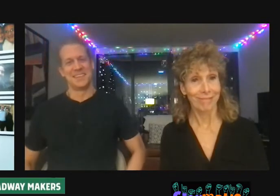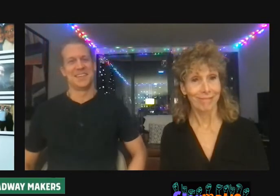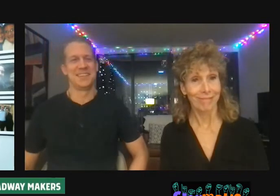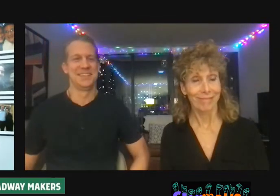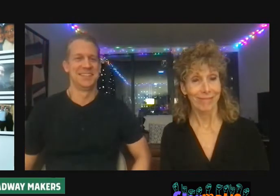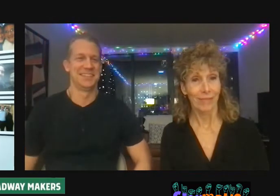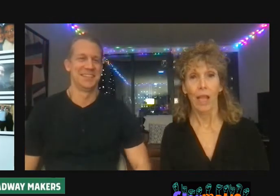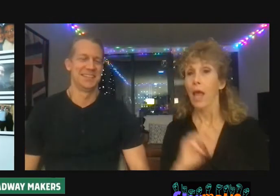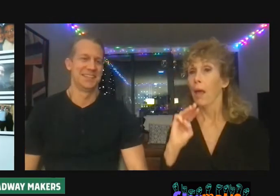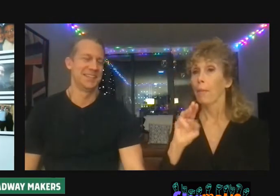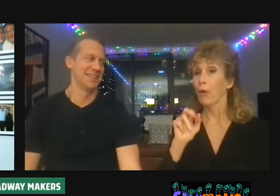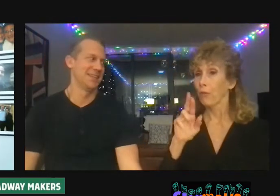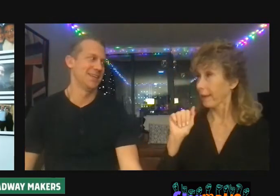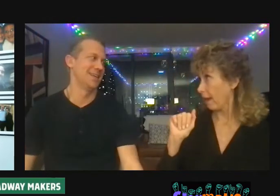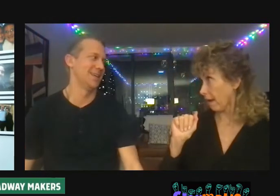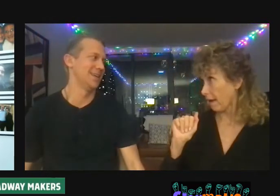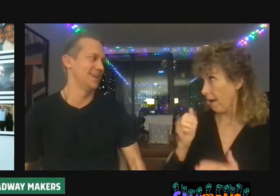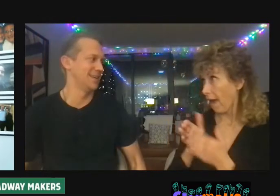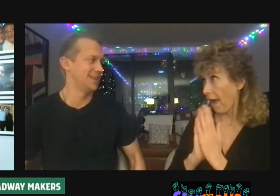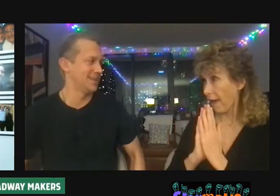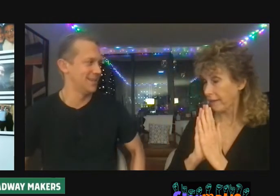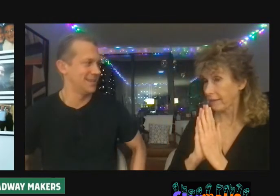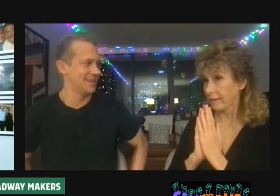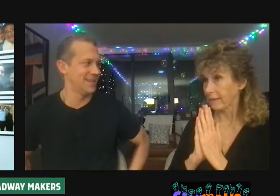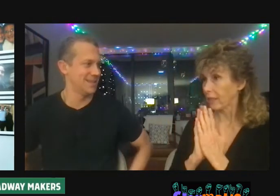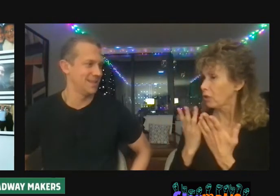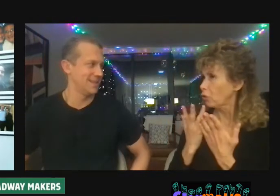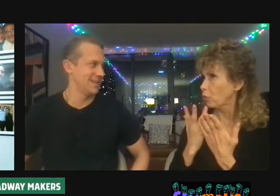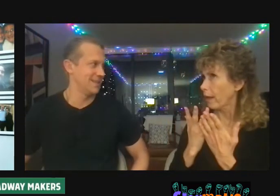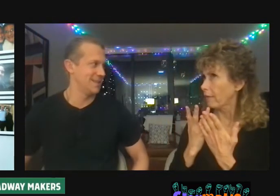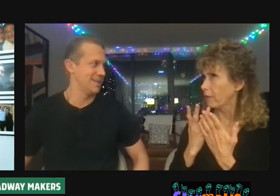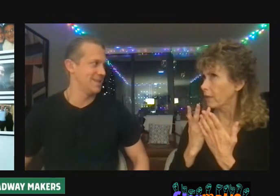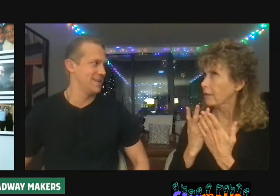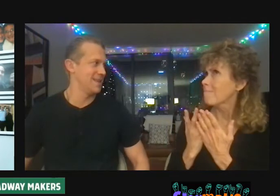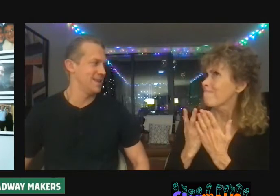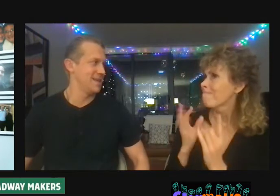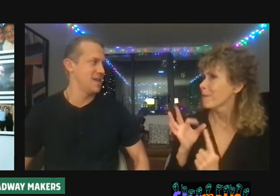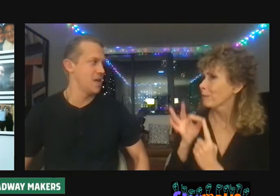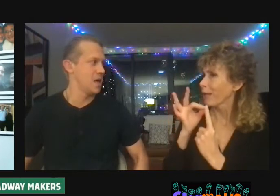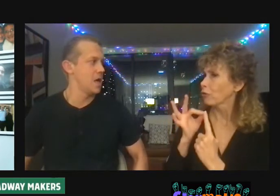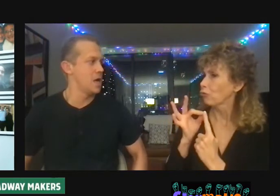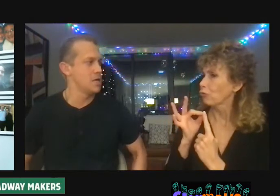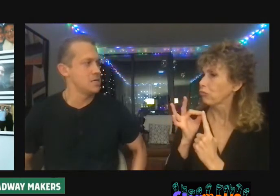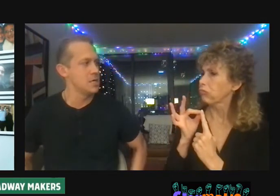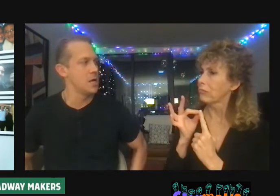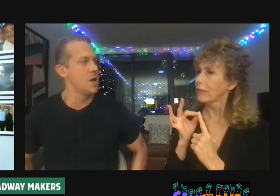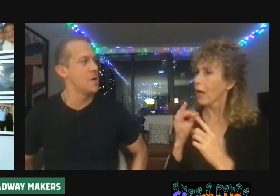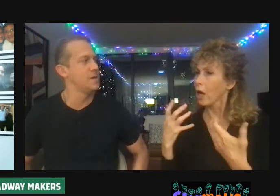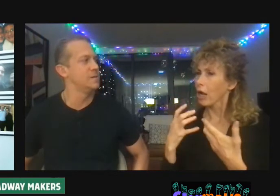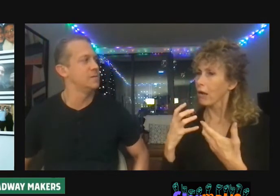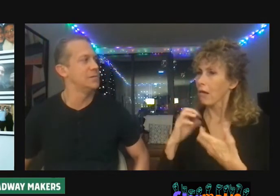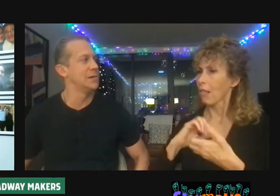Maria asks, is there a dream collaboration for you?